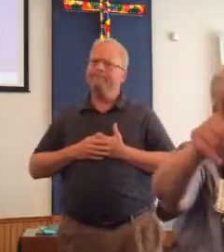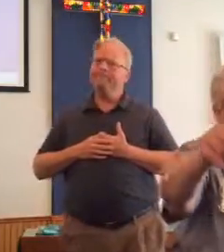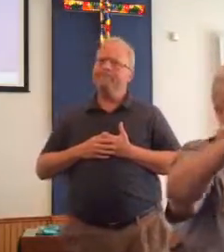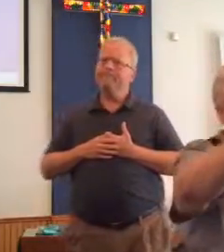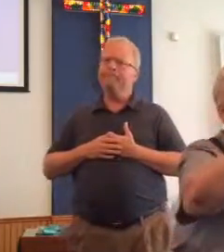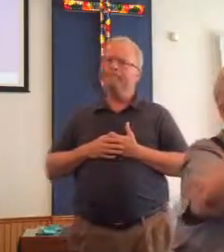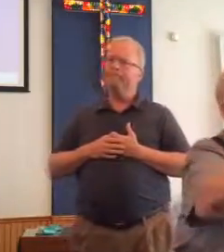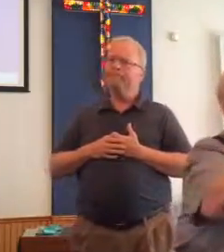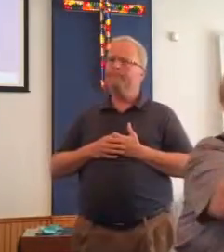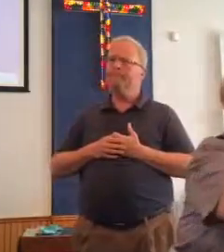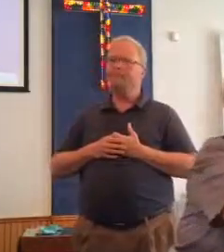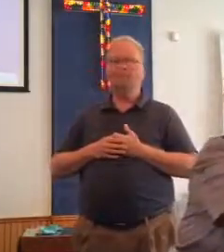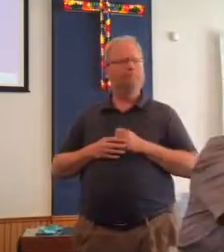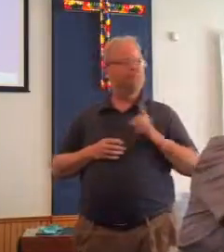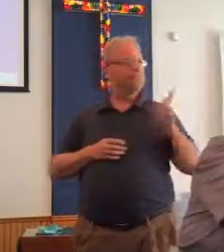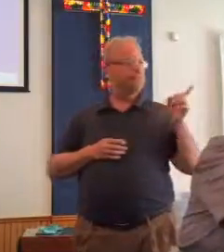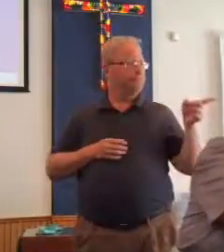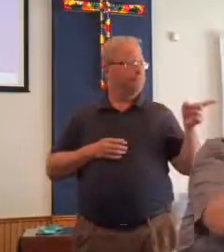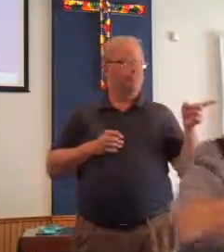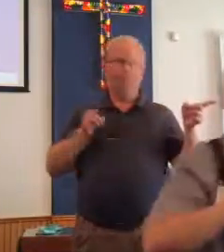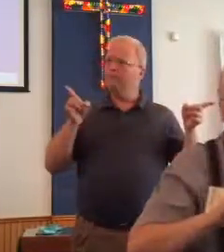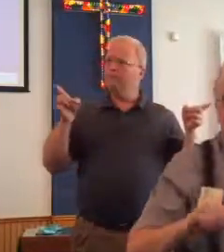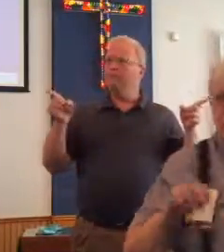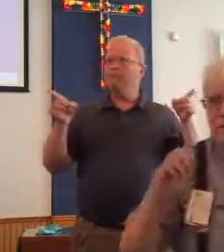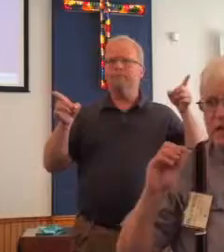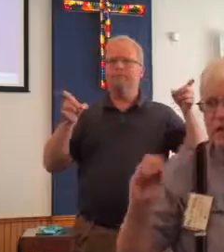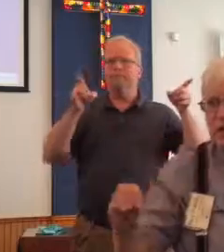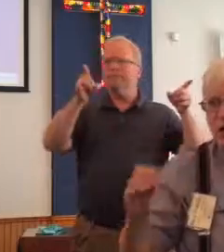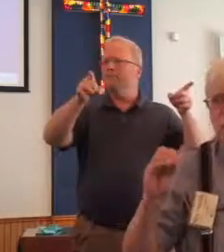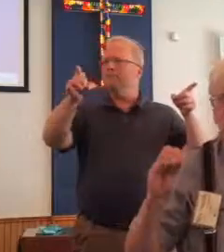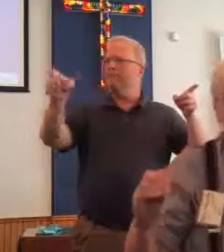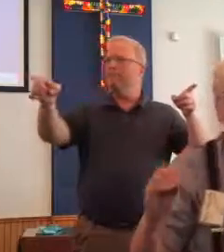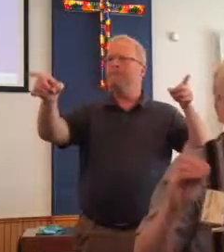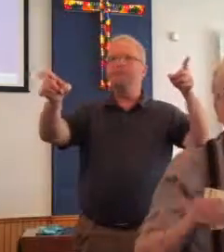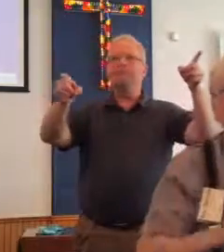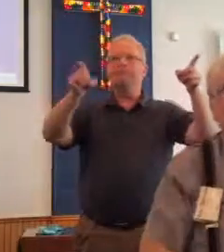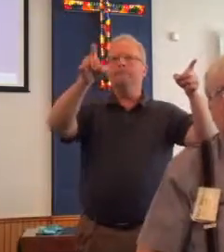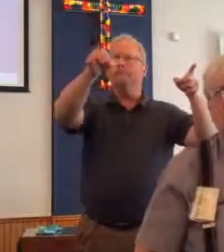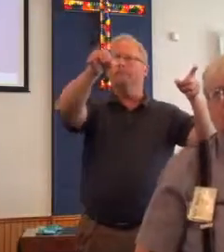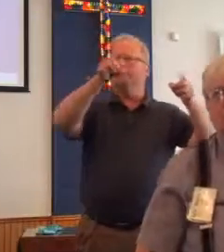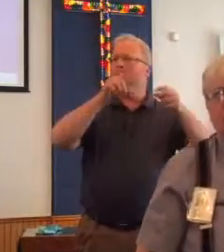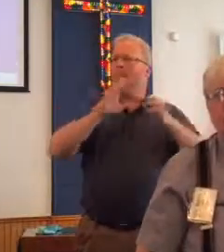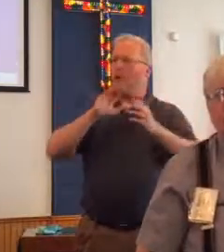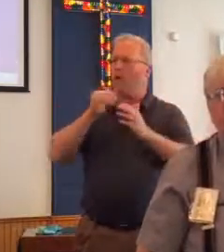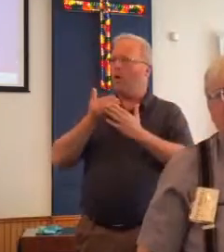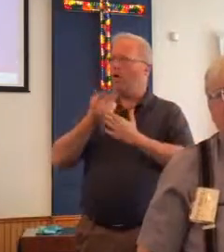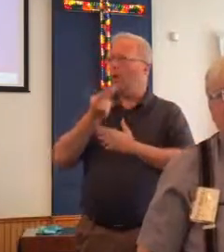each one of us, every one of us could be a hero in our own story.